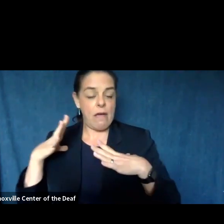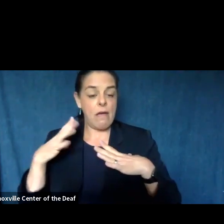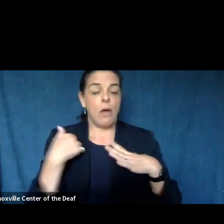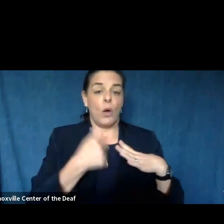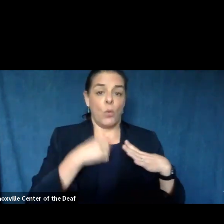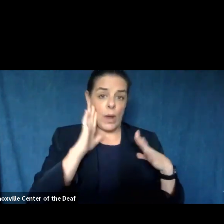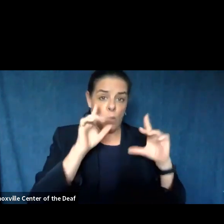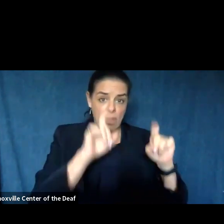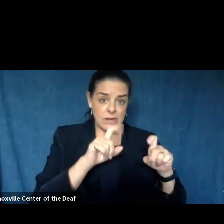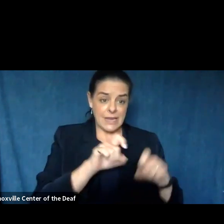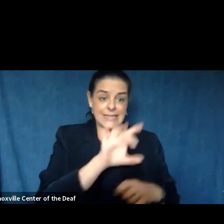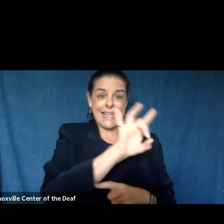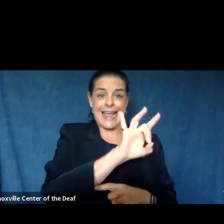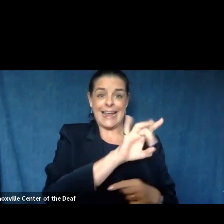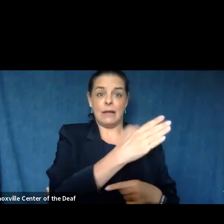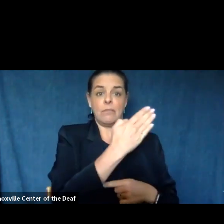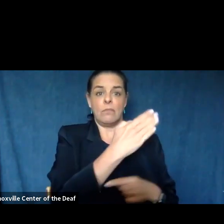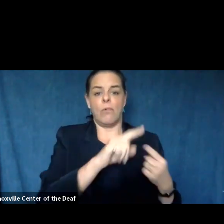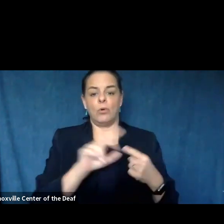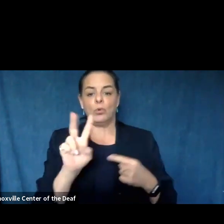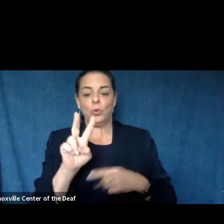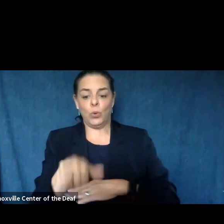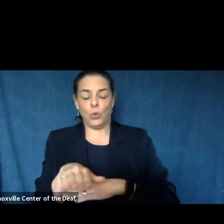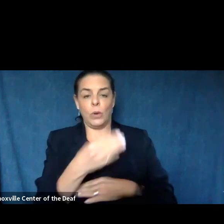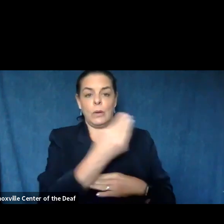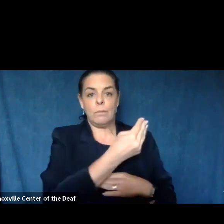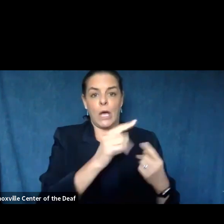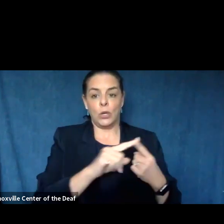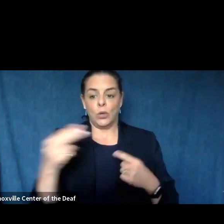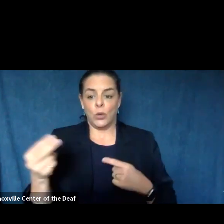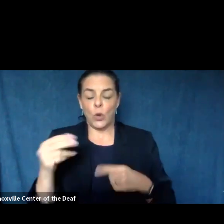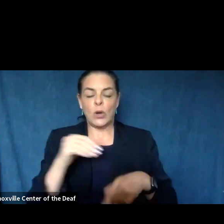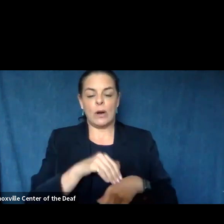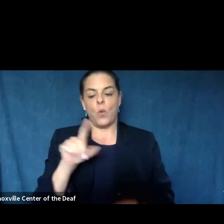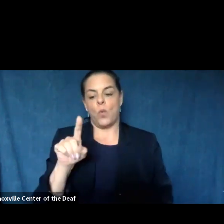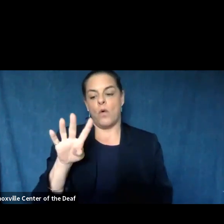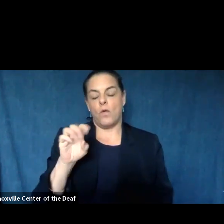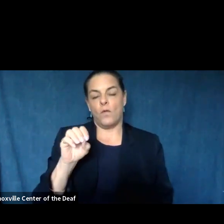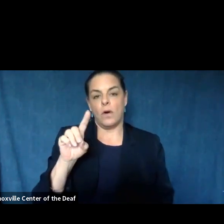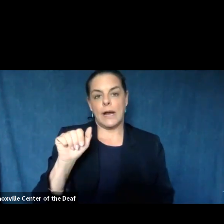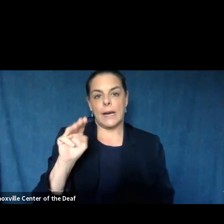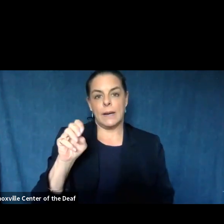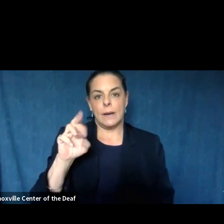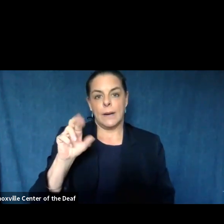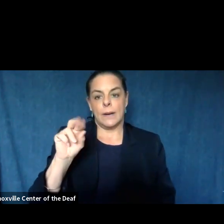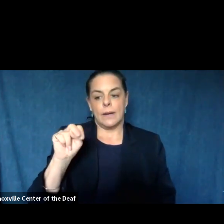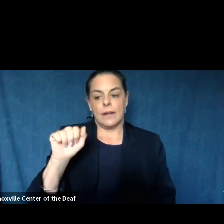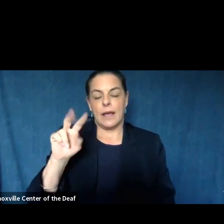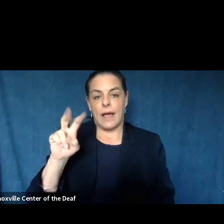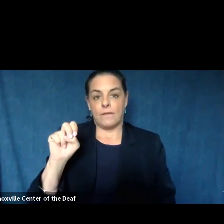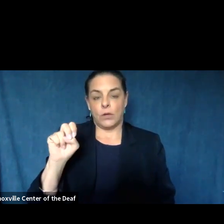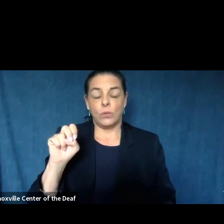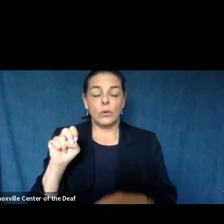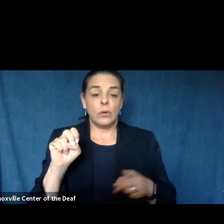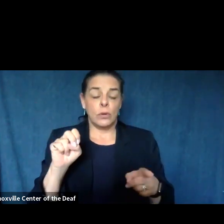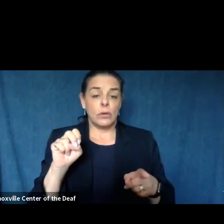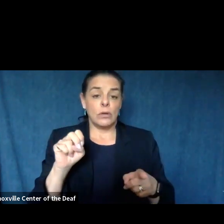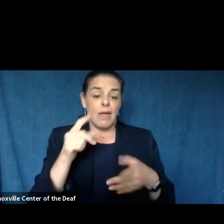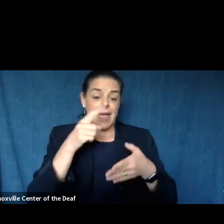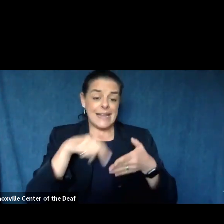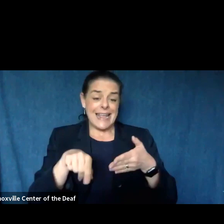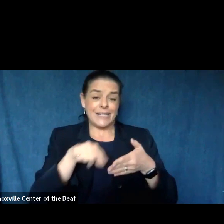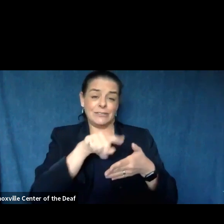8 a.m. to 2 p.m. Monday through Thursday at 140 Dameron Avenue. That schedule may change the following week